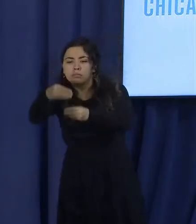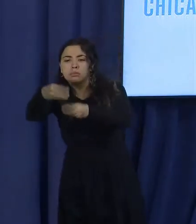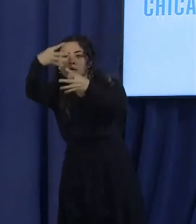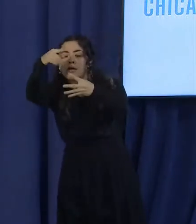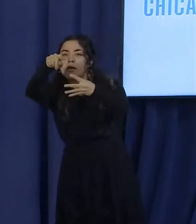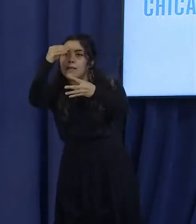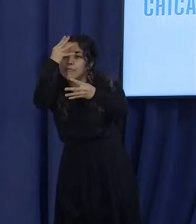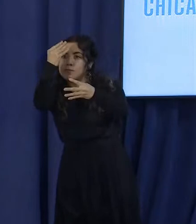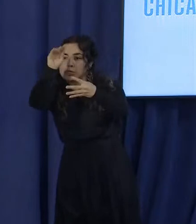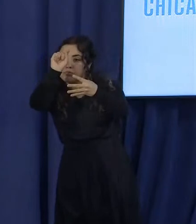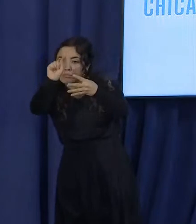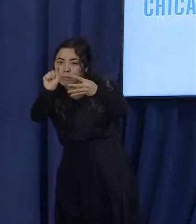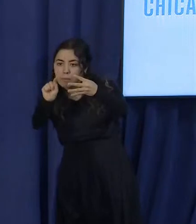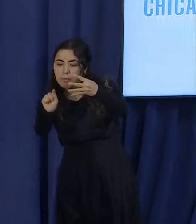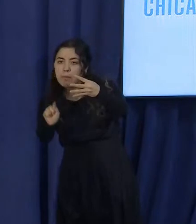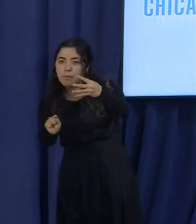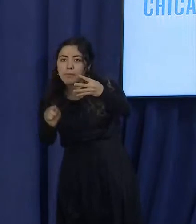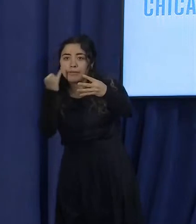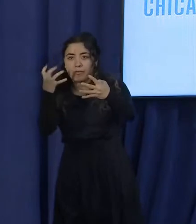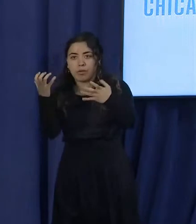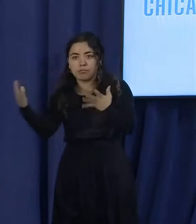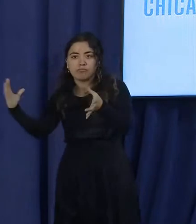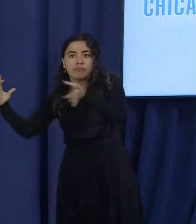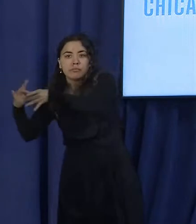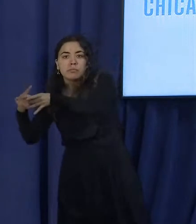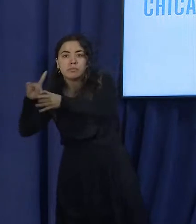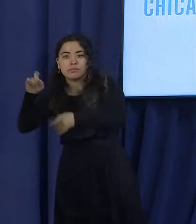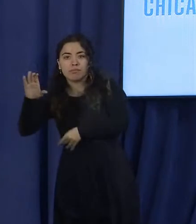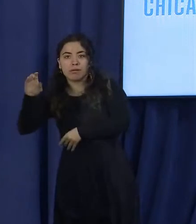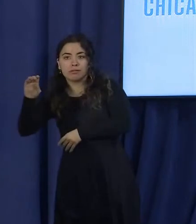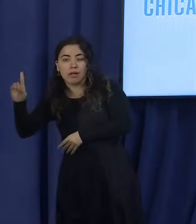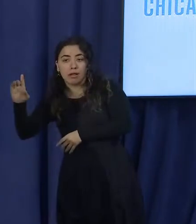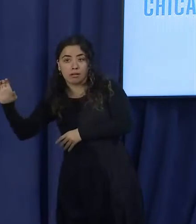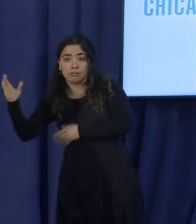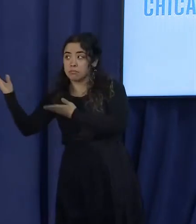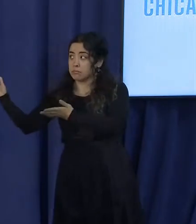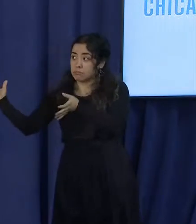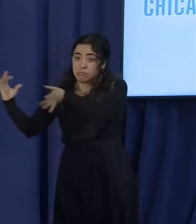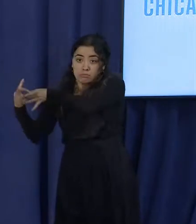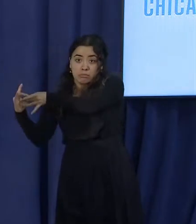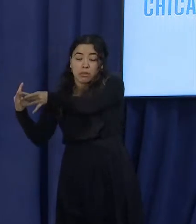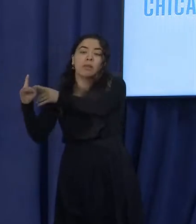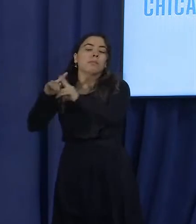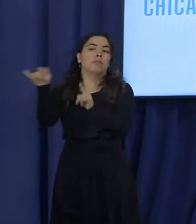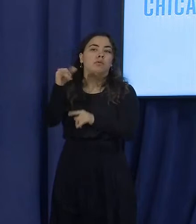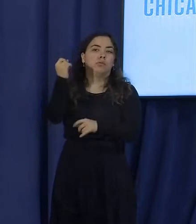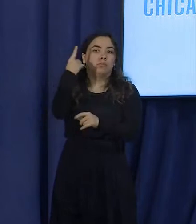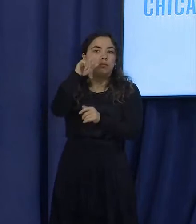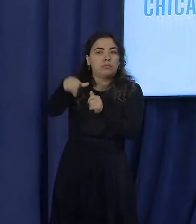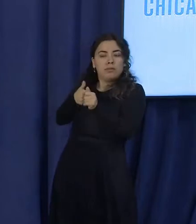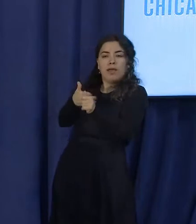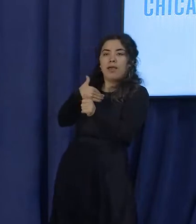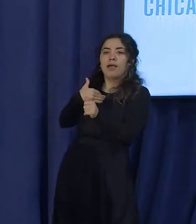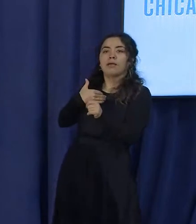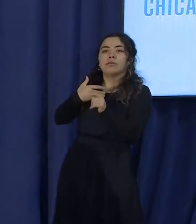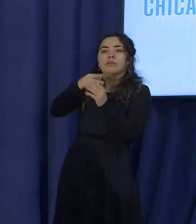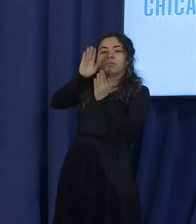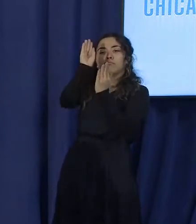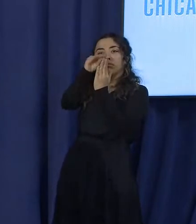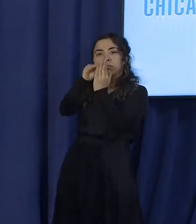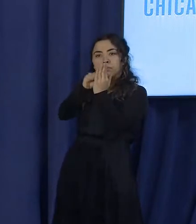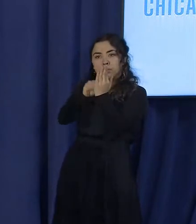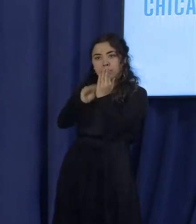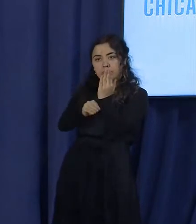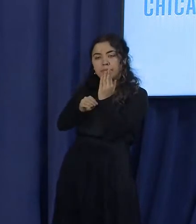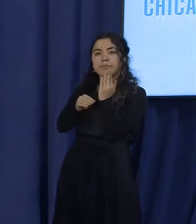Zocdox. There's multiple pieces here. But also, there is a survey that unaffiliated healthcare practices can fill out, and